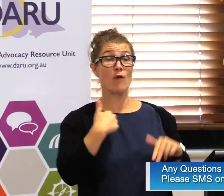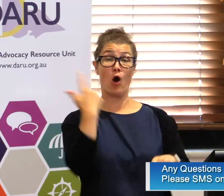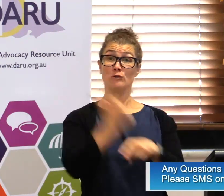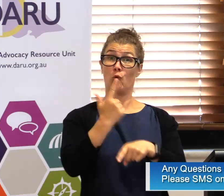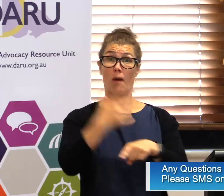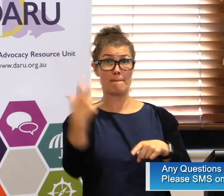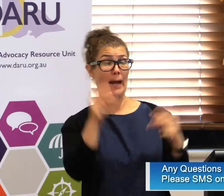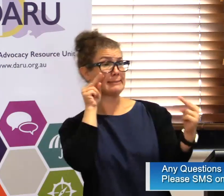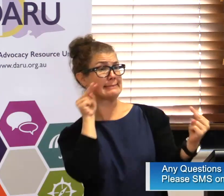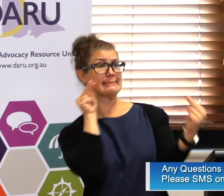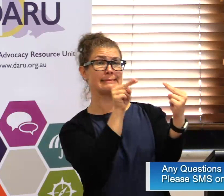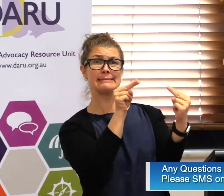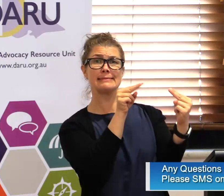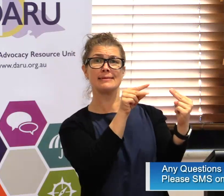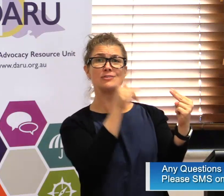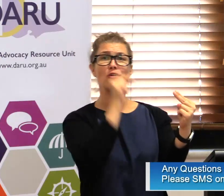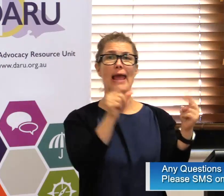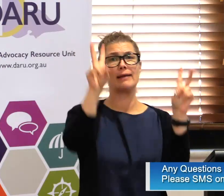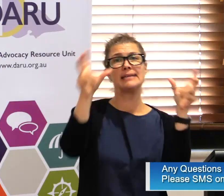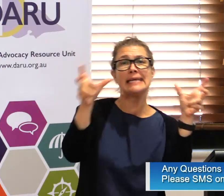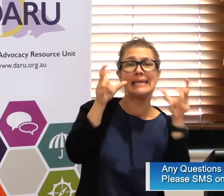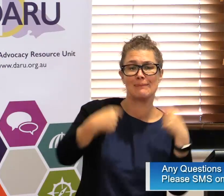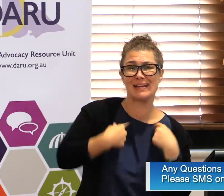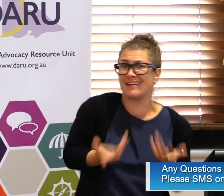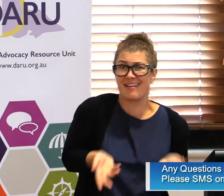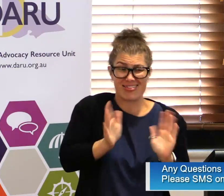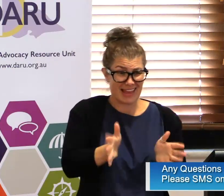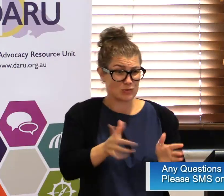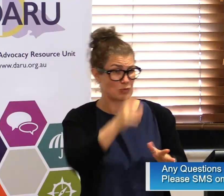It's that kind of, again, it's that belief system that